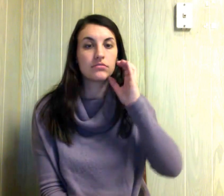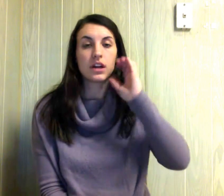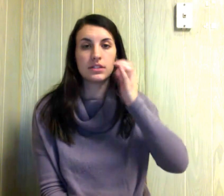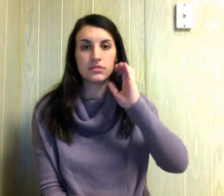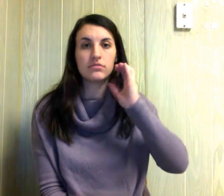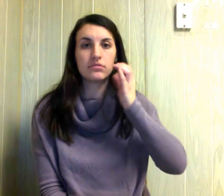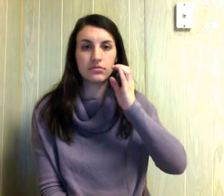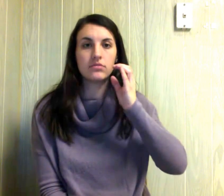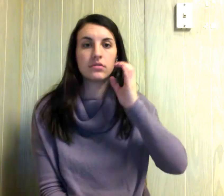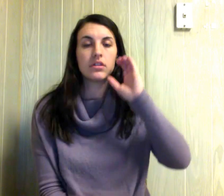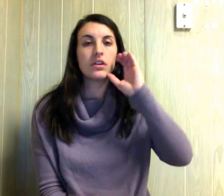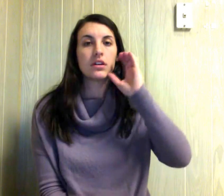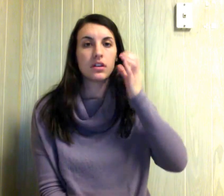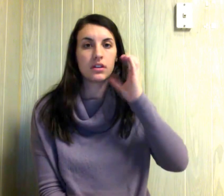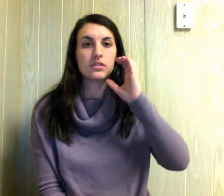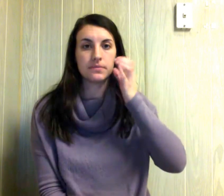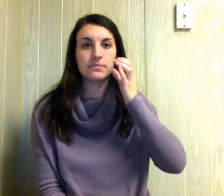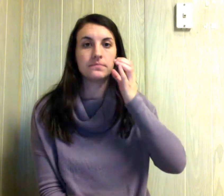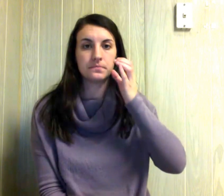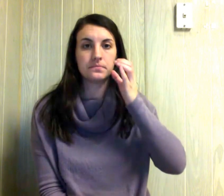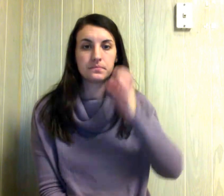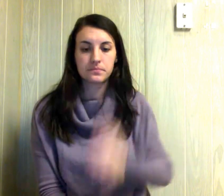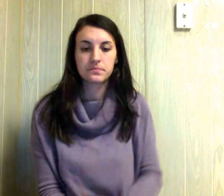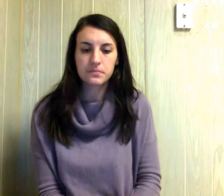Cousin. Cousin.